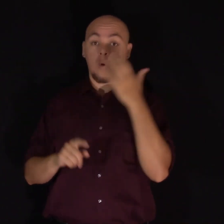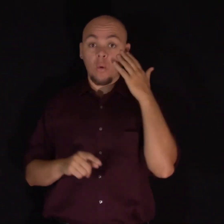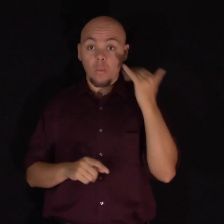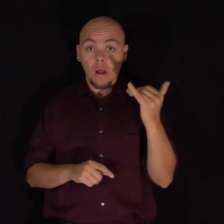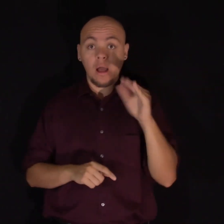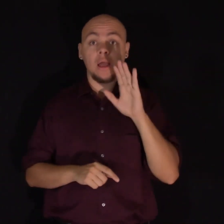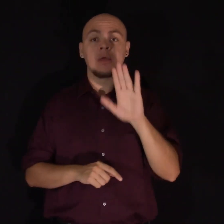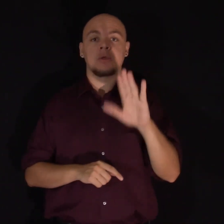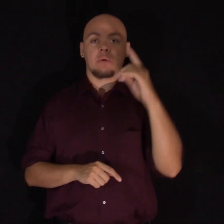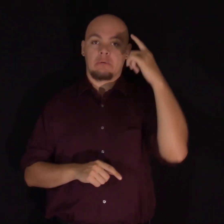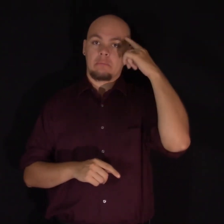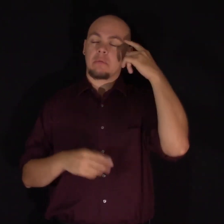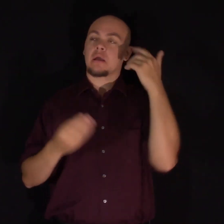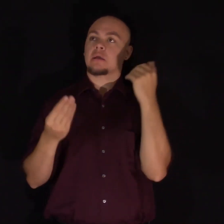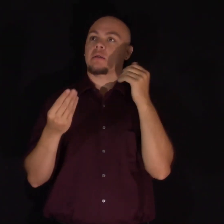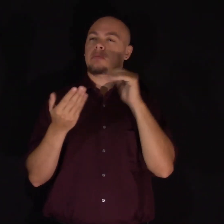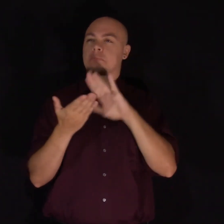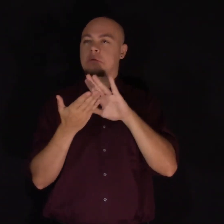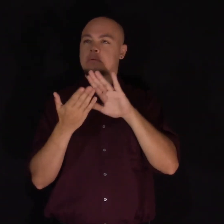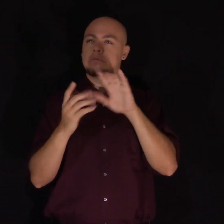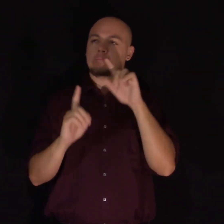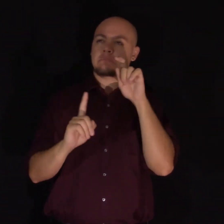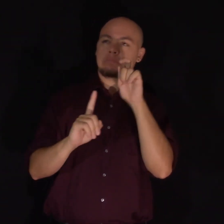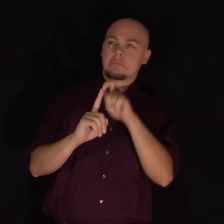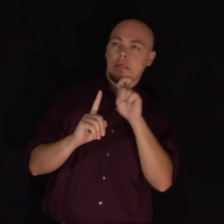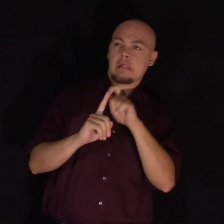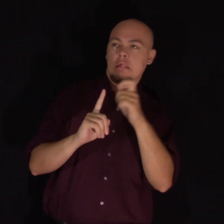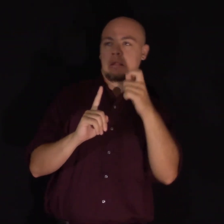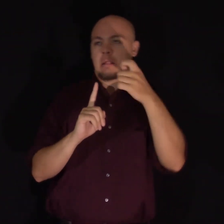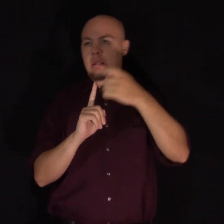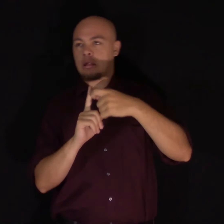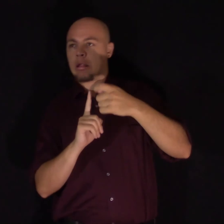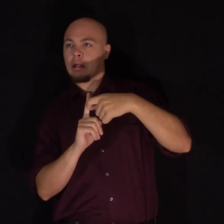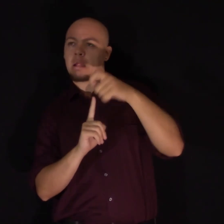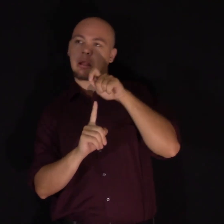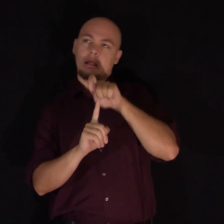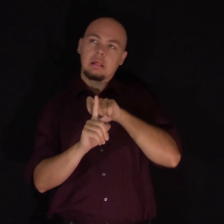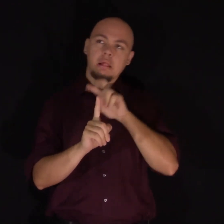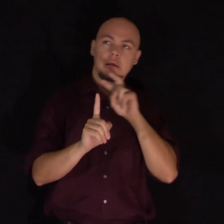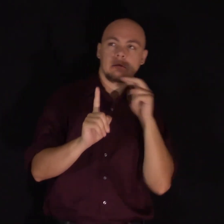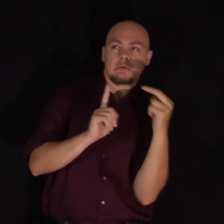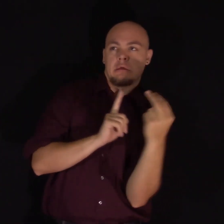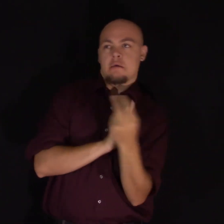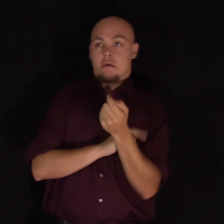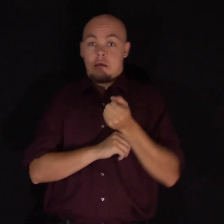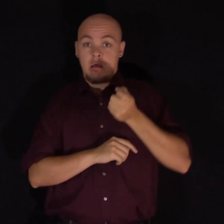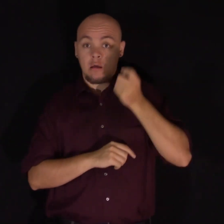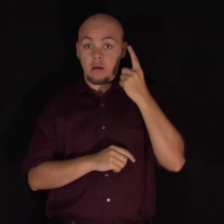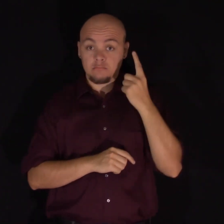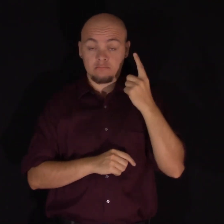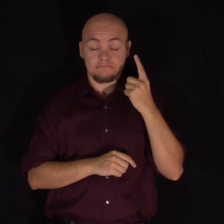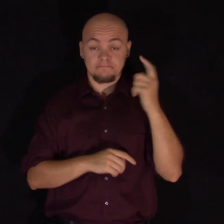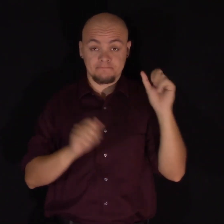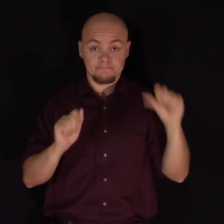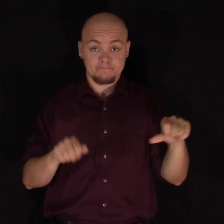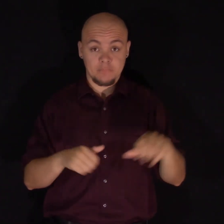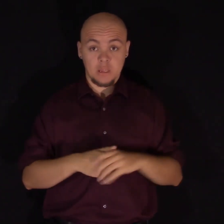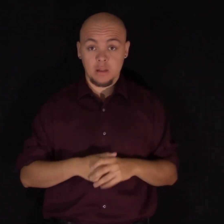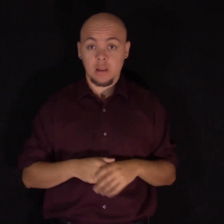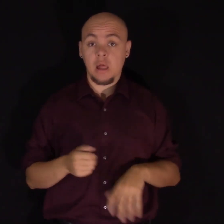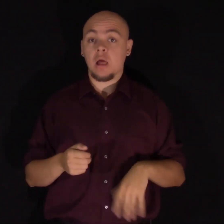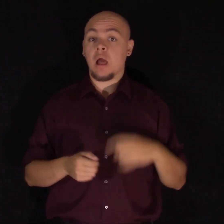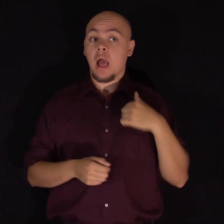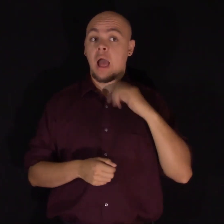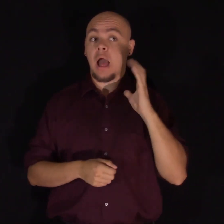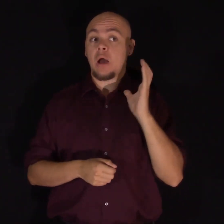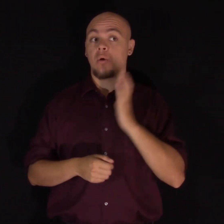to approach it and prod at that problem from different directions. But here's the thing. Our minds wander